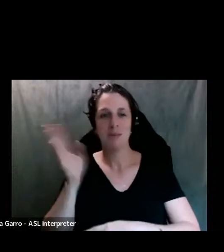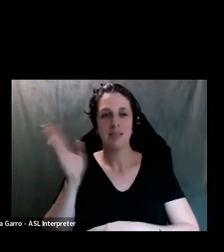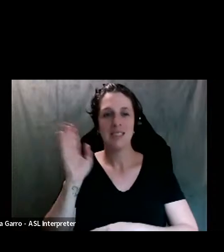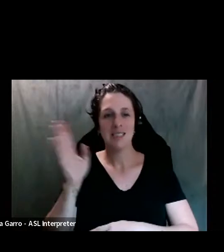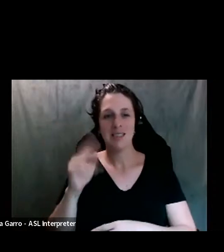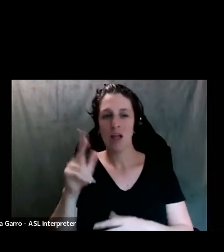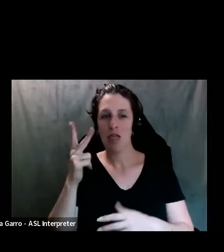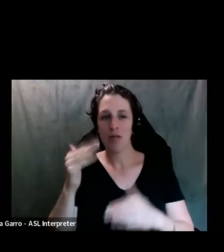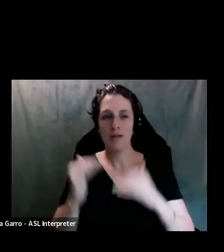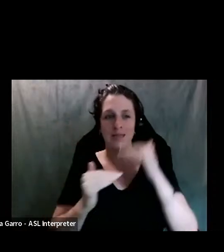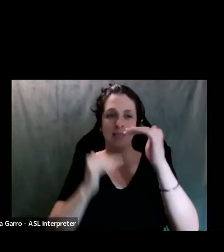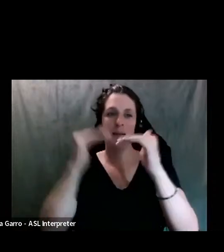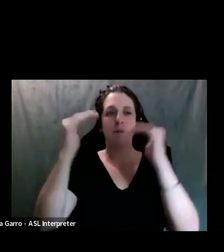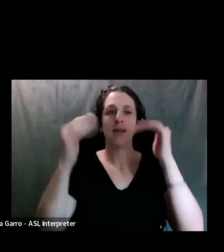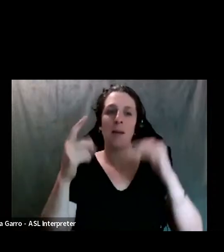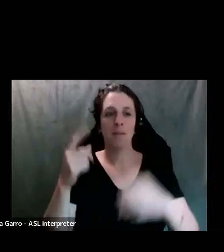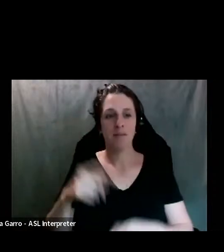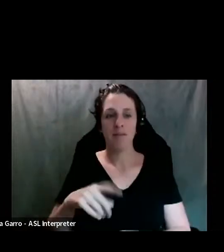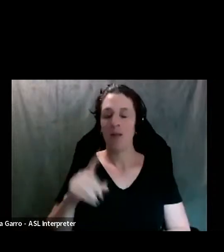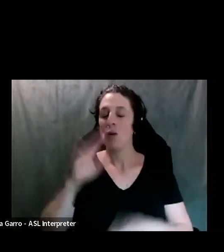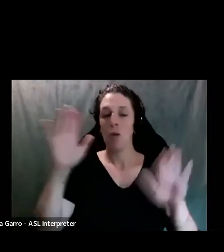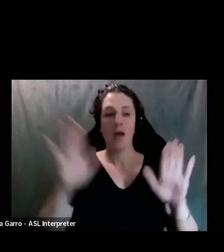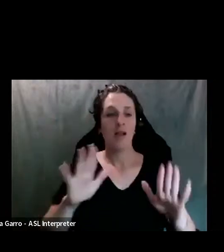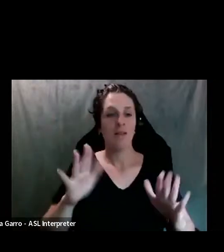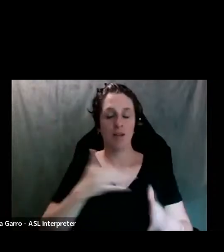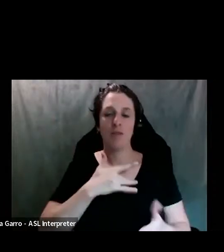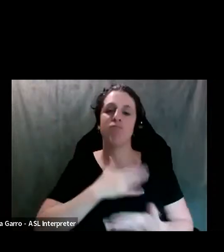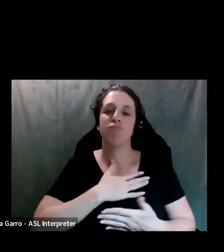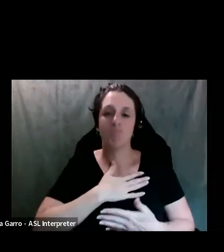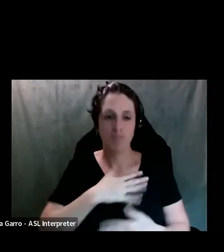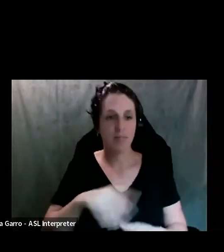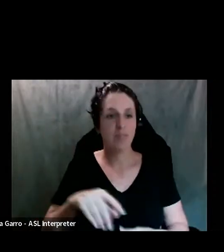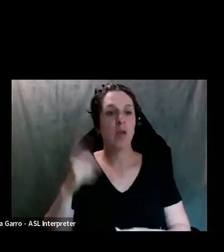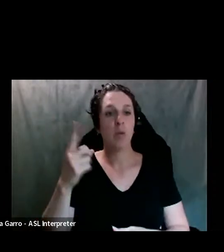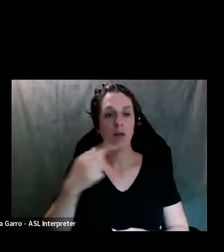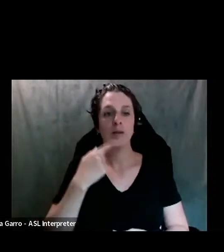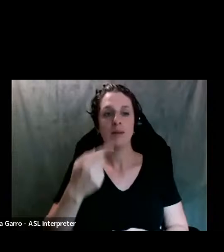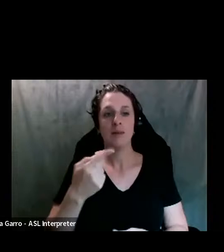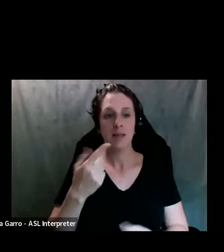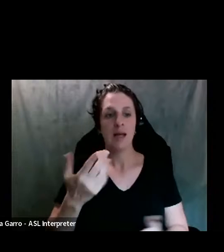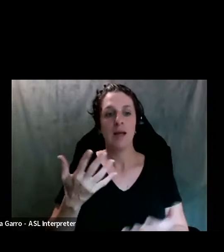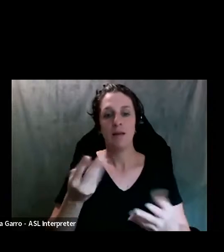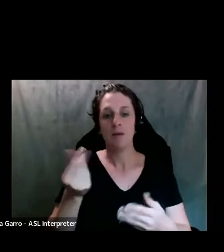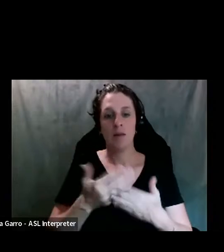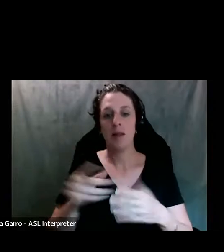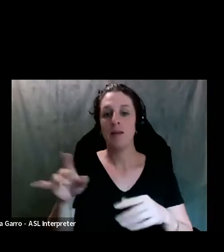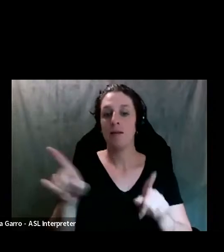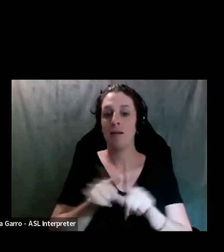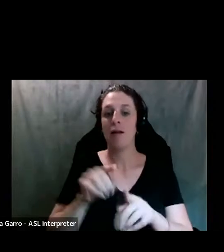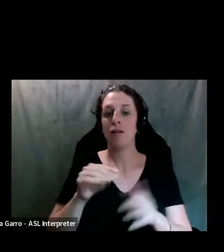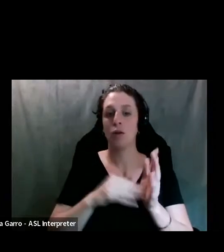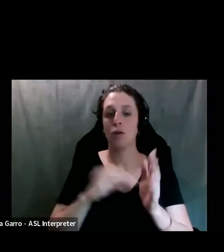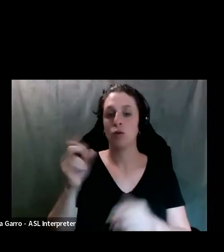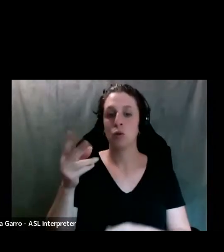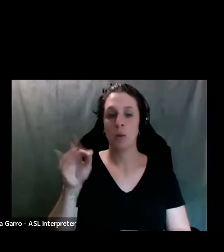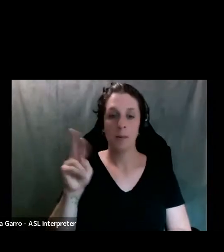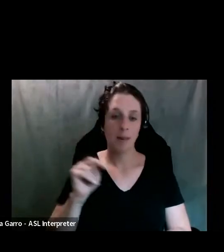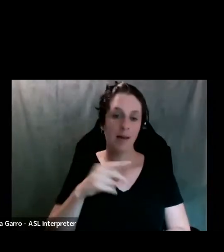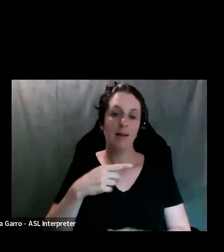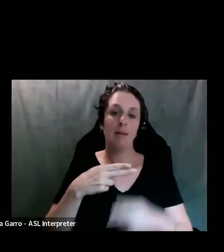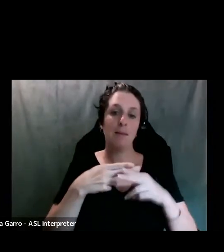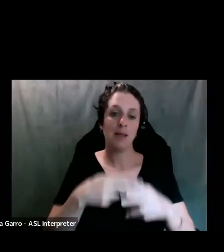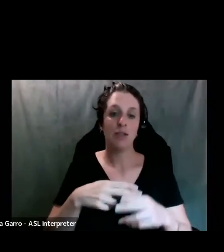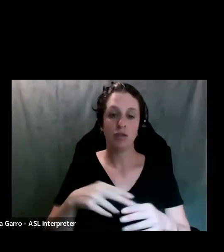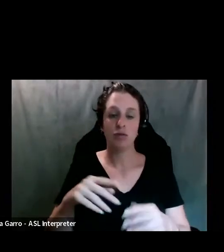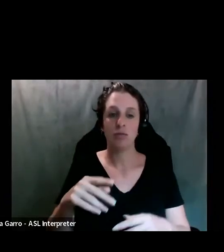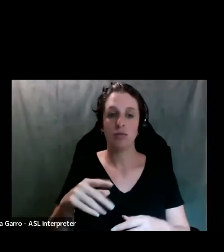was excellent, wonderful, heartfelt. I wanted to say a couple of things. As Dr. Showman mentioned, which when Trustee